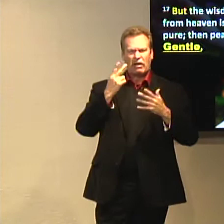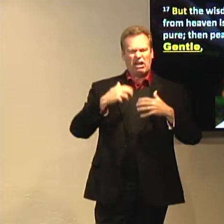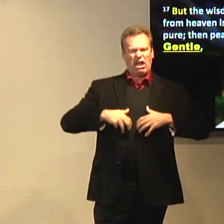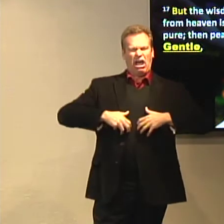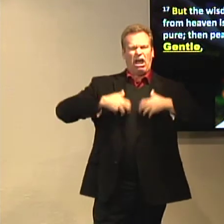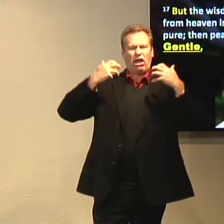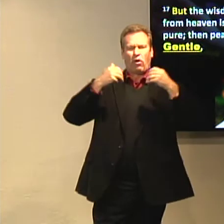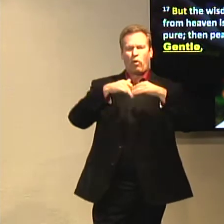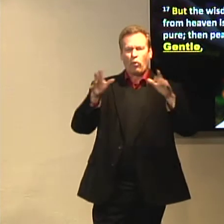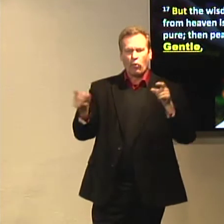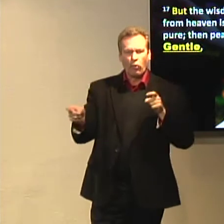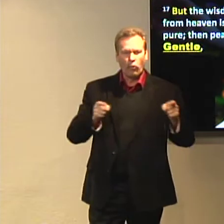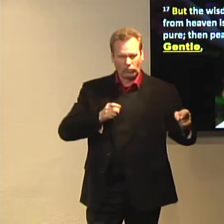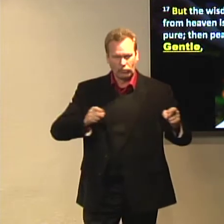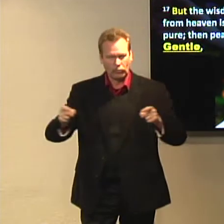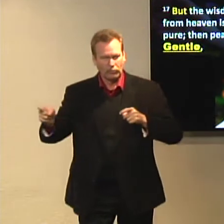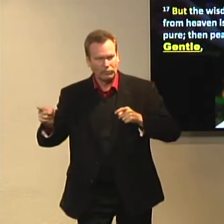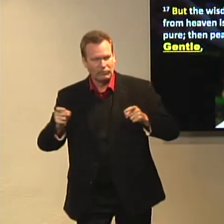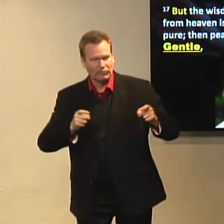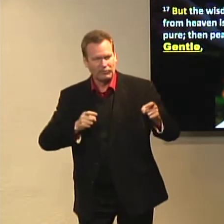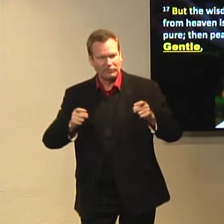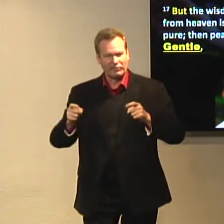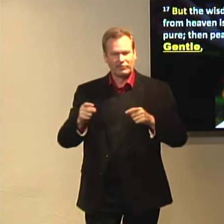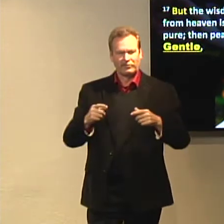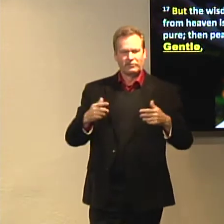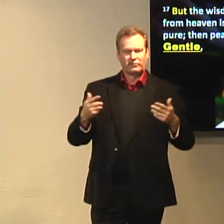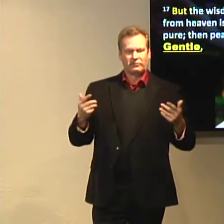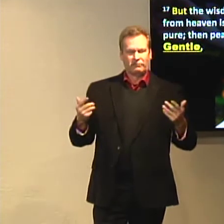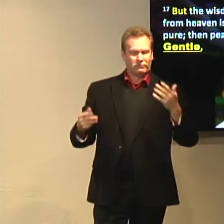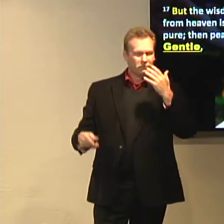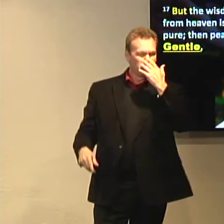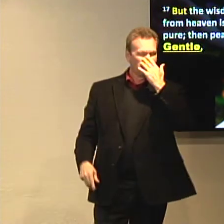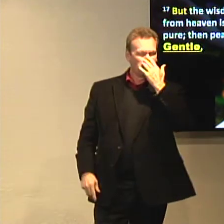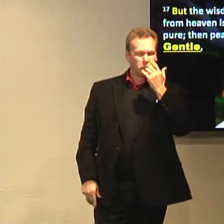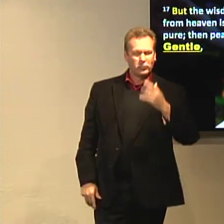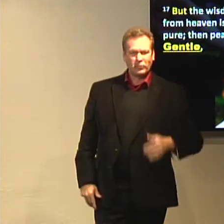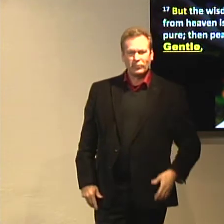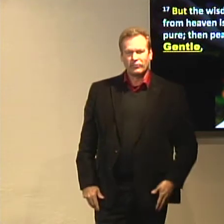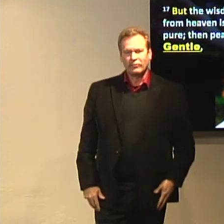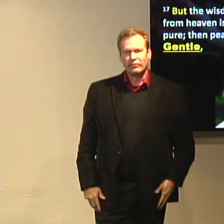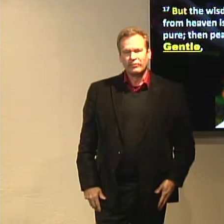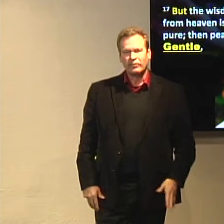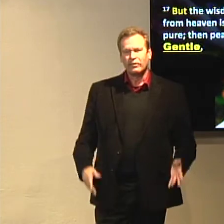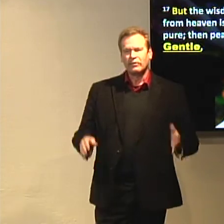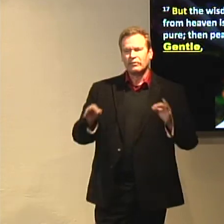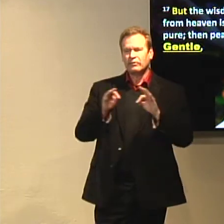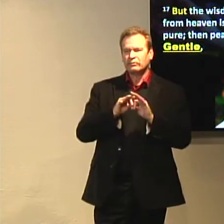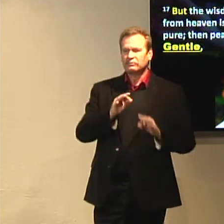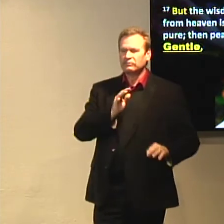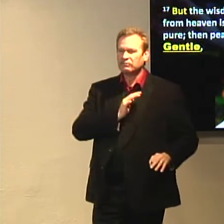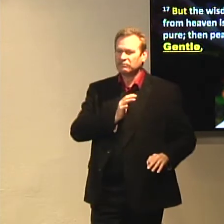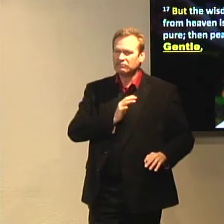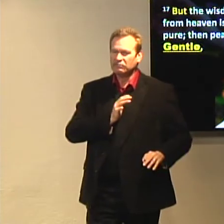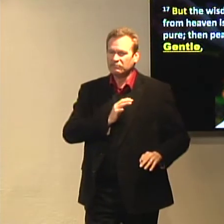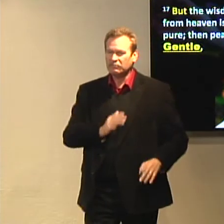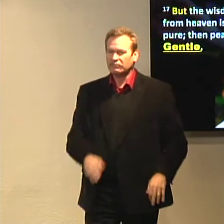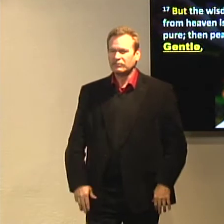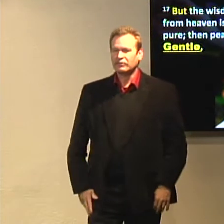if you have a fight, you hit somebody, you're going to go to jail. And road rage or whatever is involved in all of these things. If